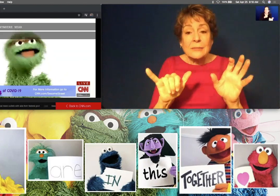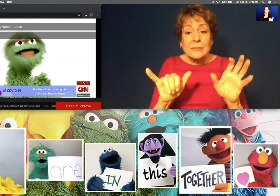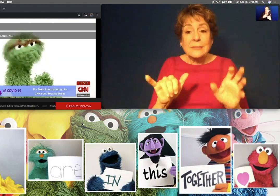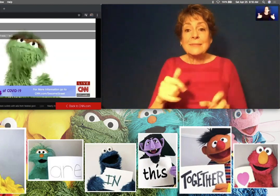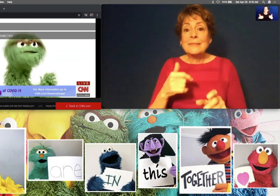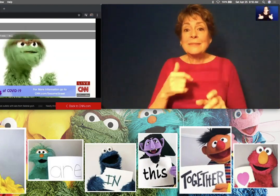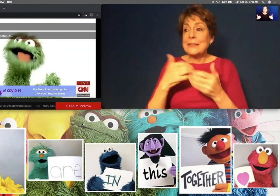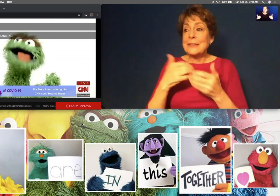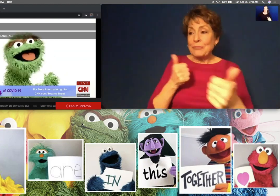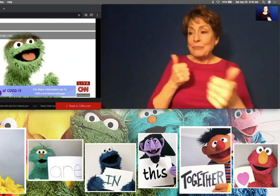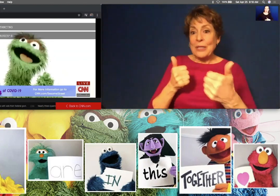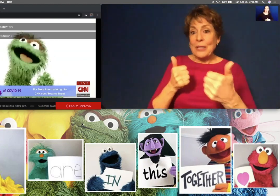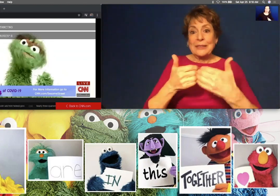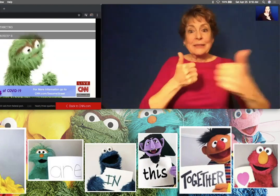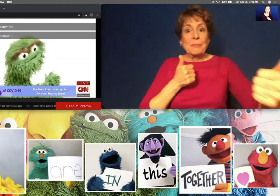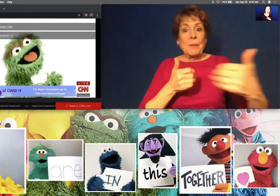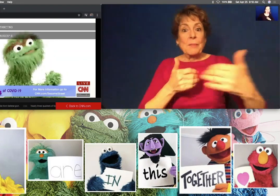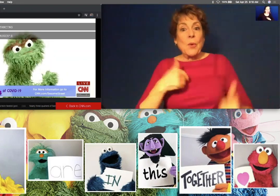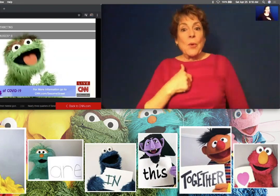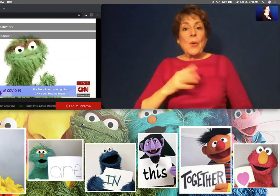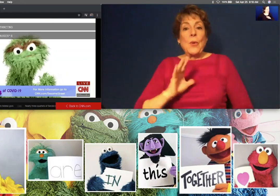is kind of a grouch's dream.